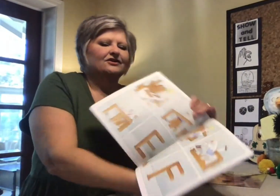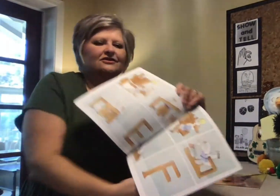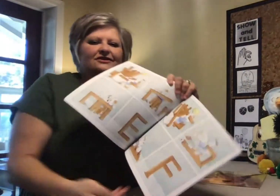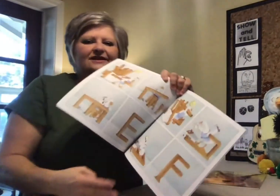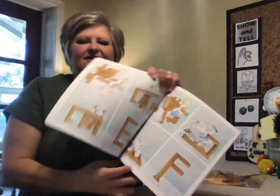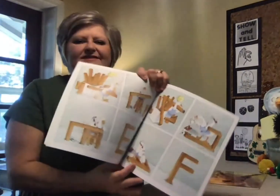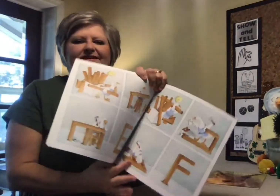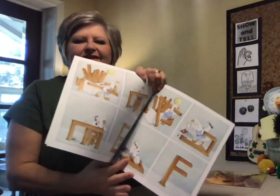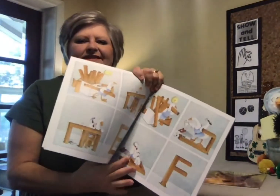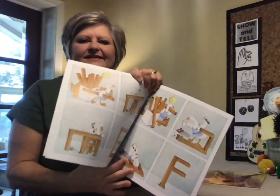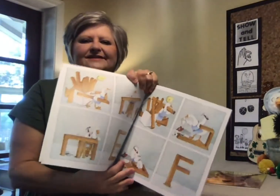Look at the duck.